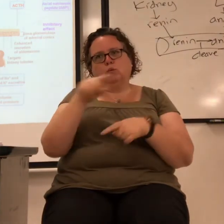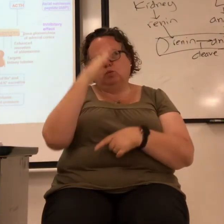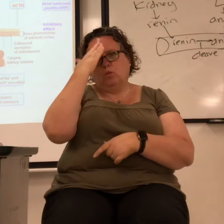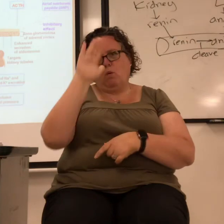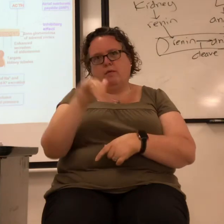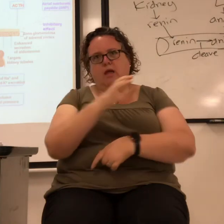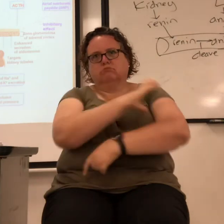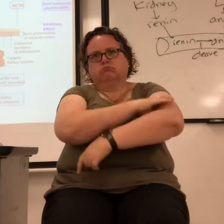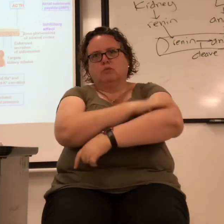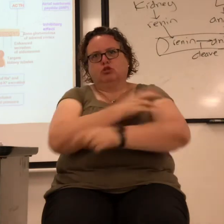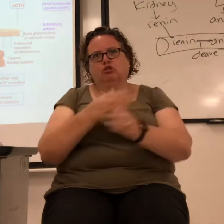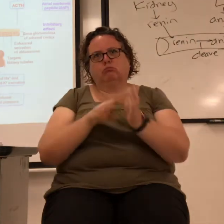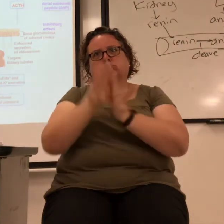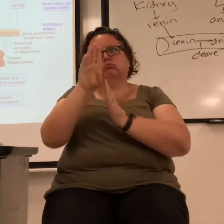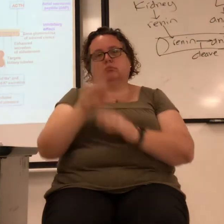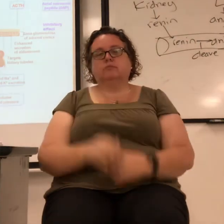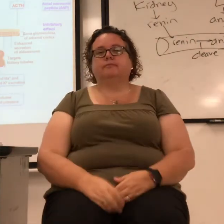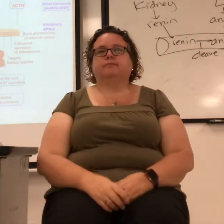All right, the other thing you can do